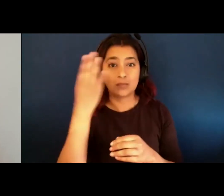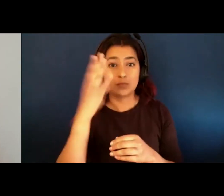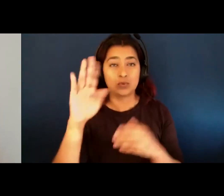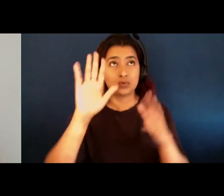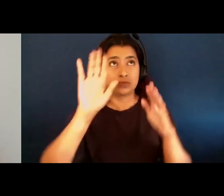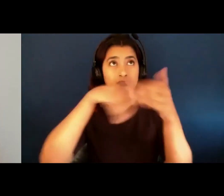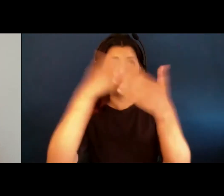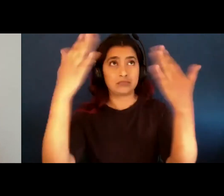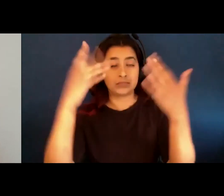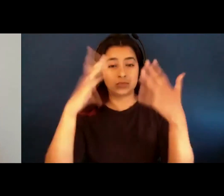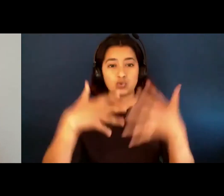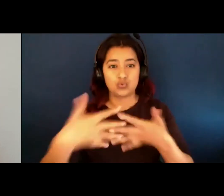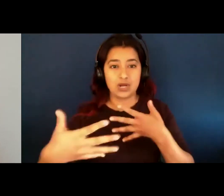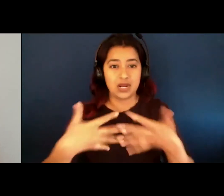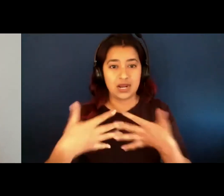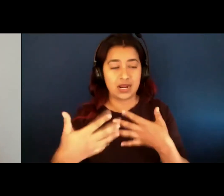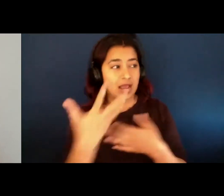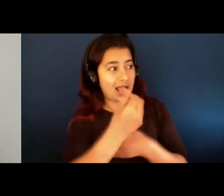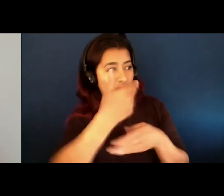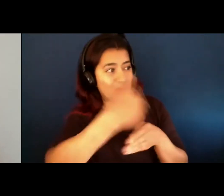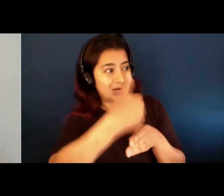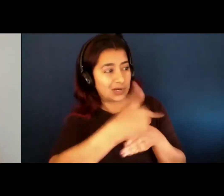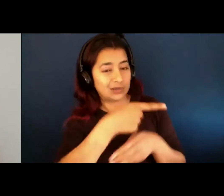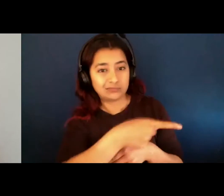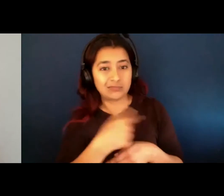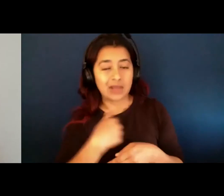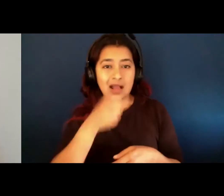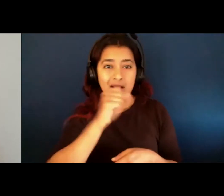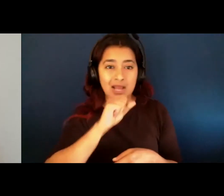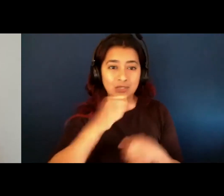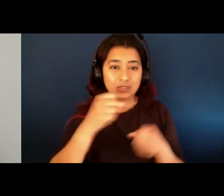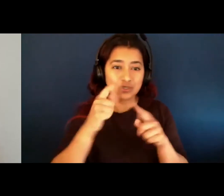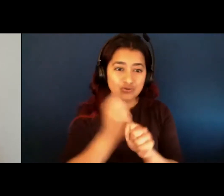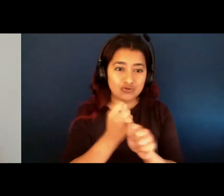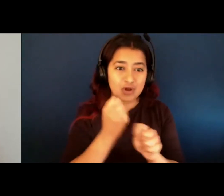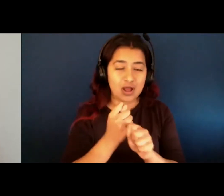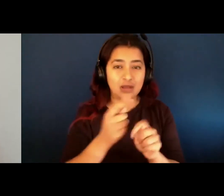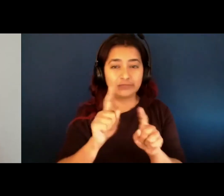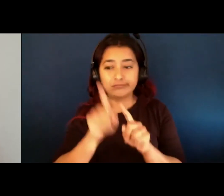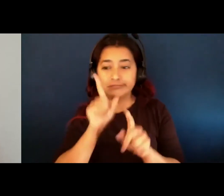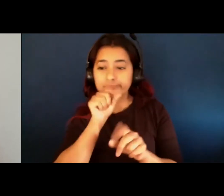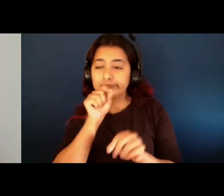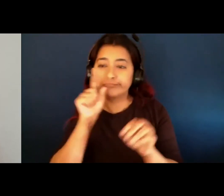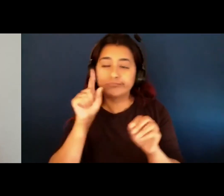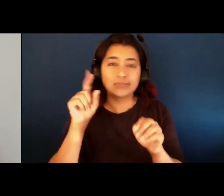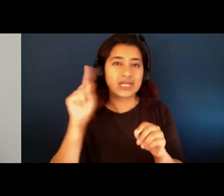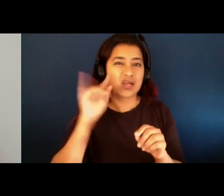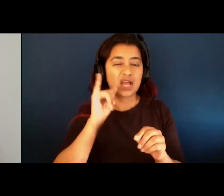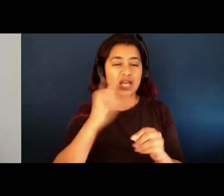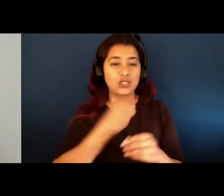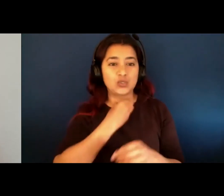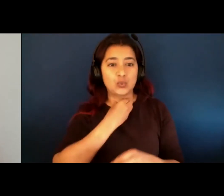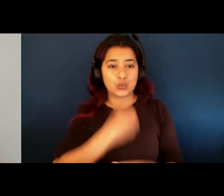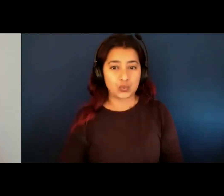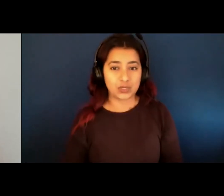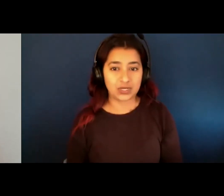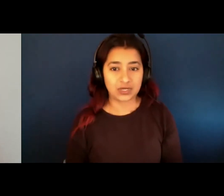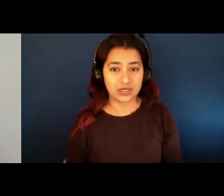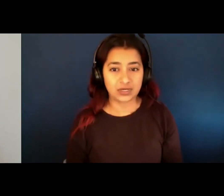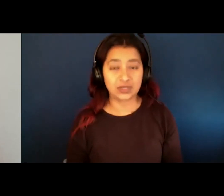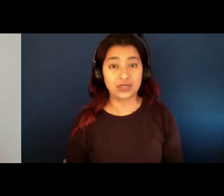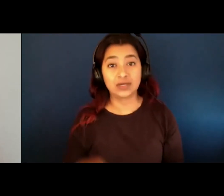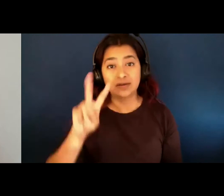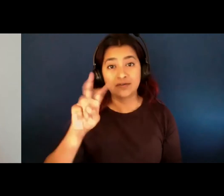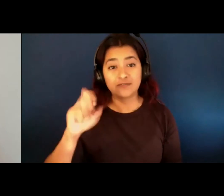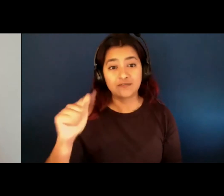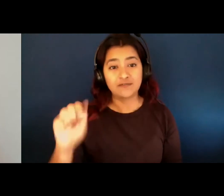Vega's window, the ice cream truck Yankee doodled and the mourning doves sounded like they were choking. Vega's